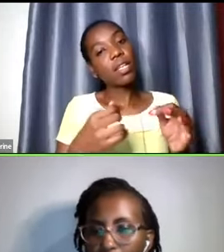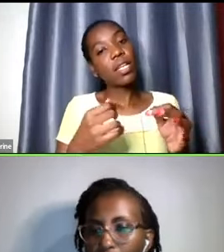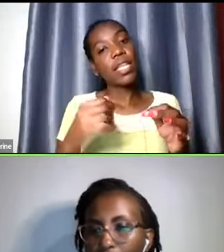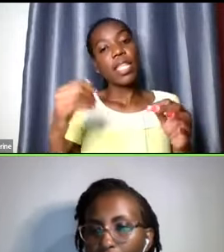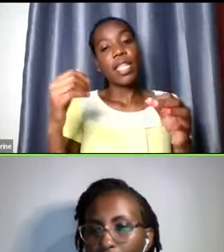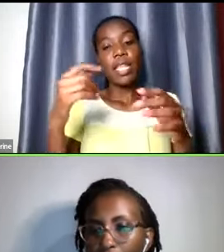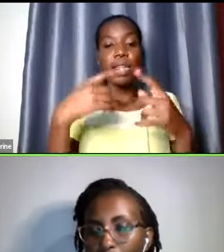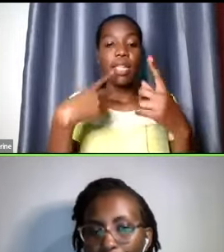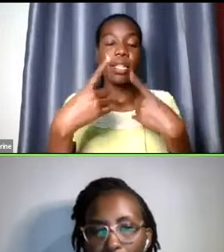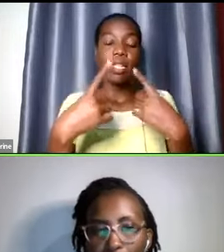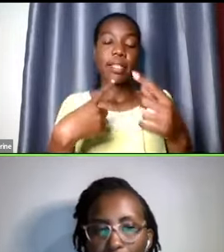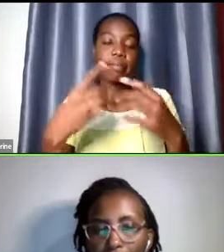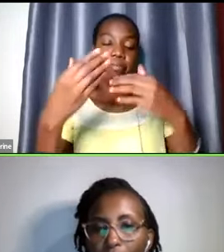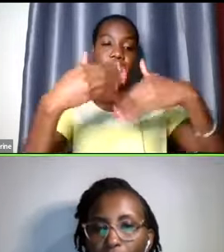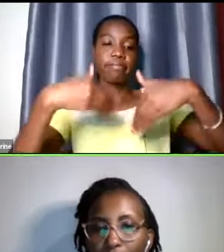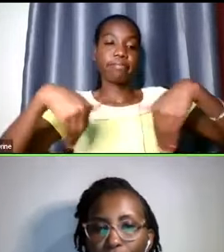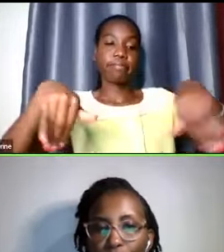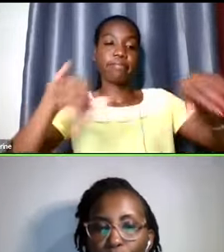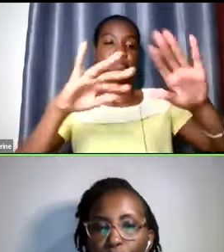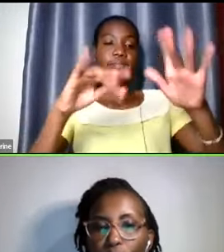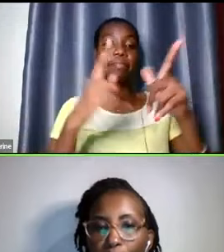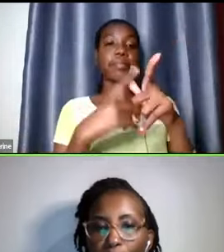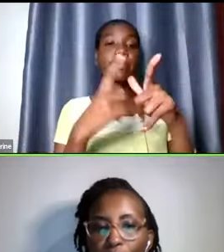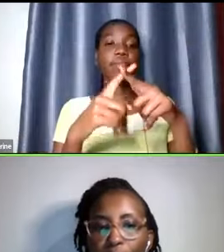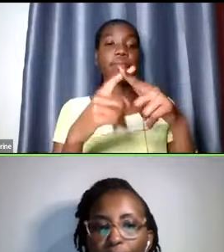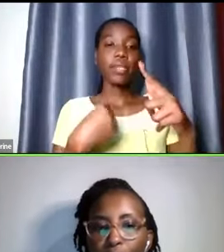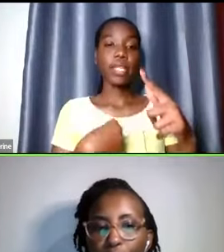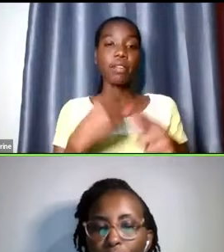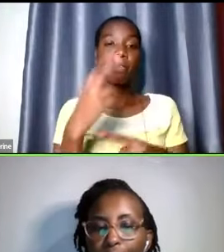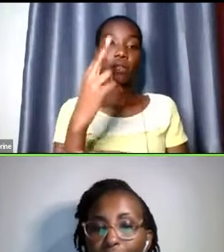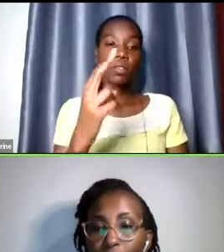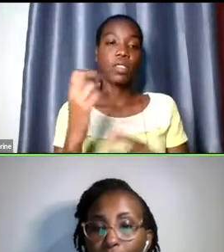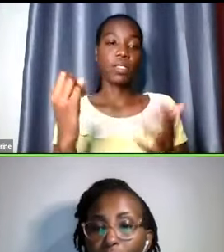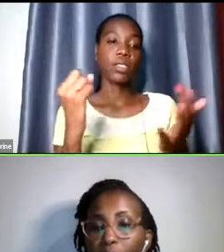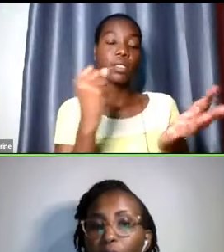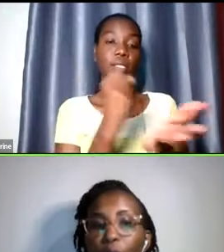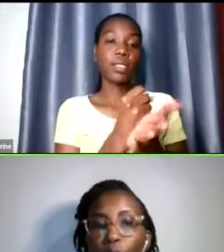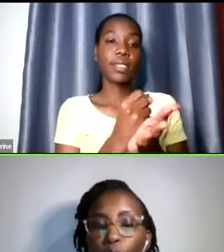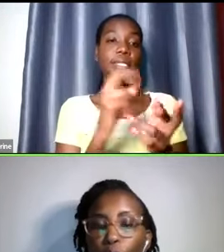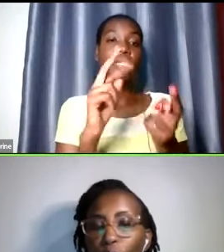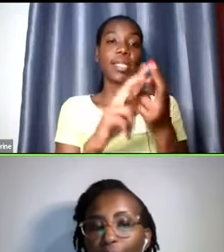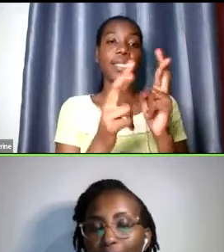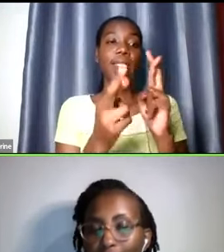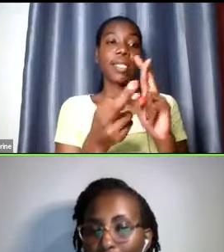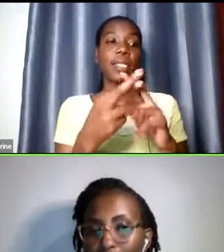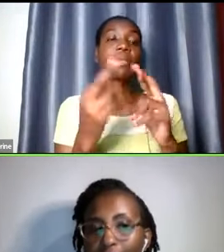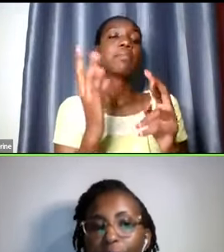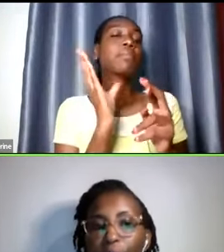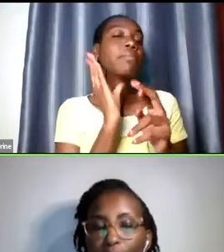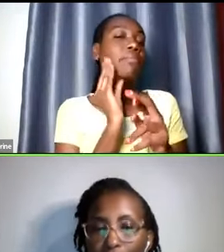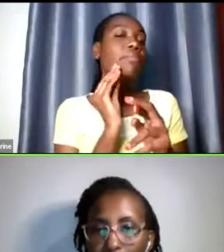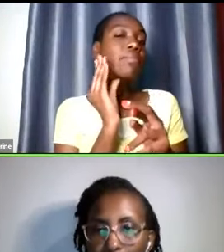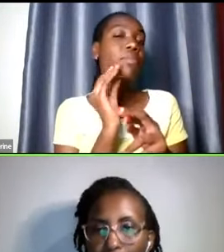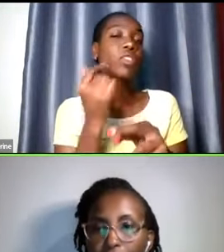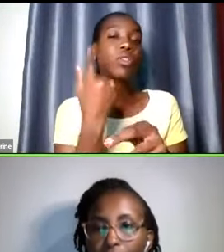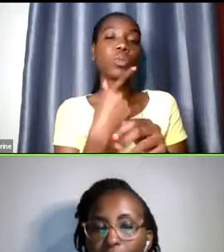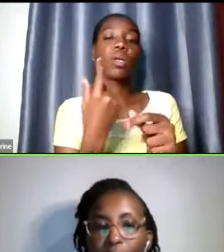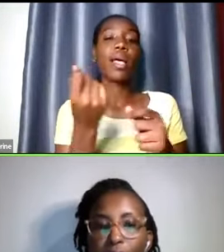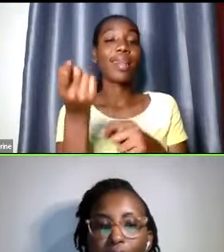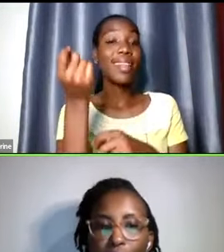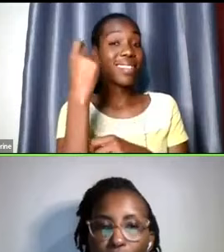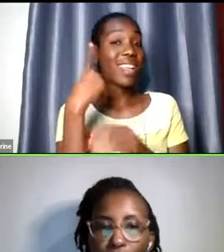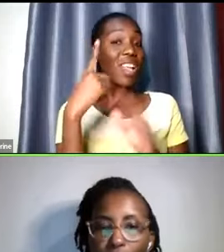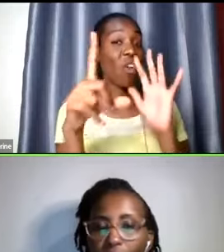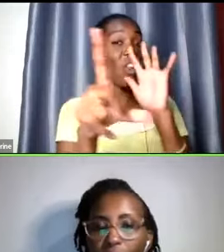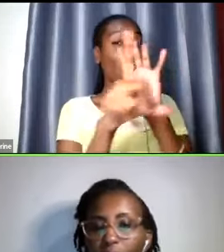discussion. And we have 2 employee relations experts who understand the law and things